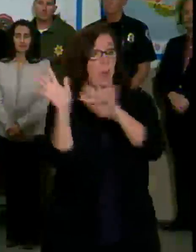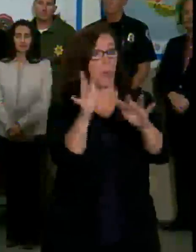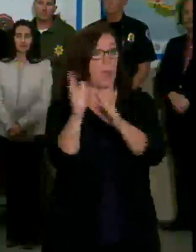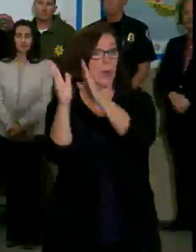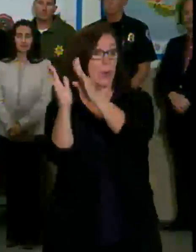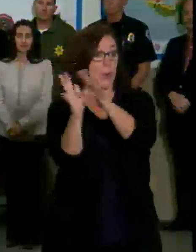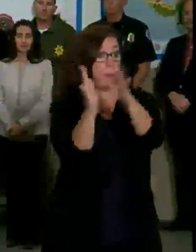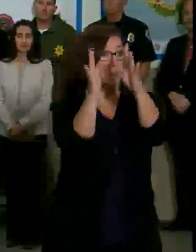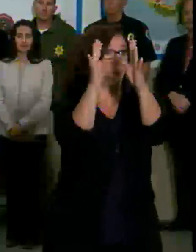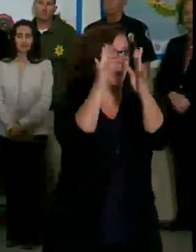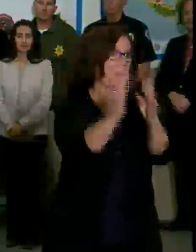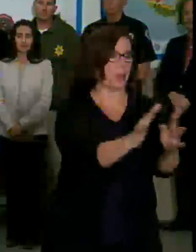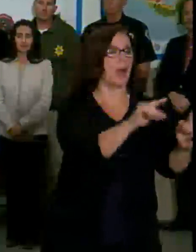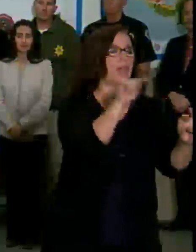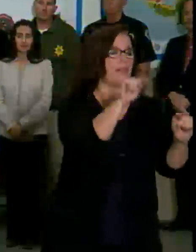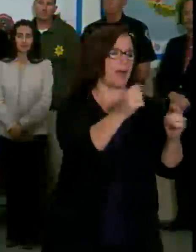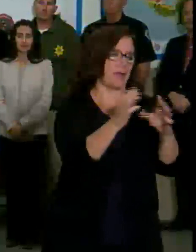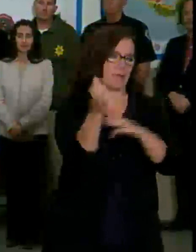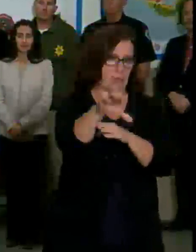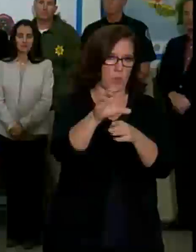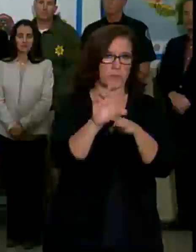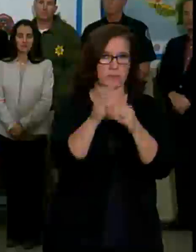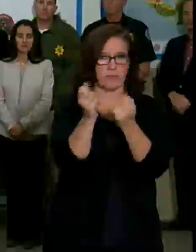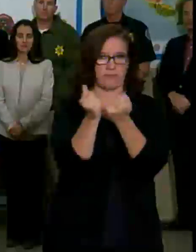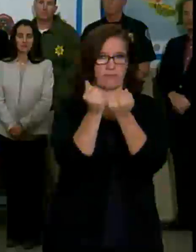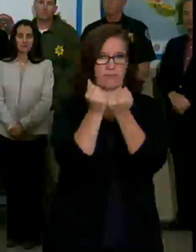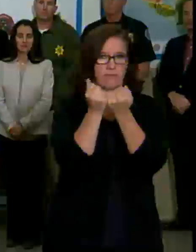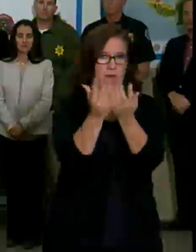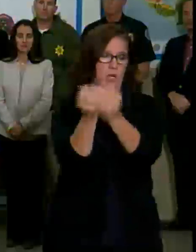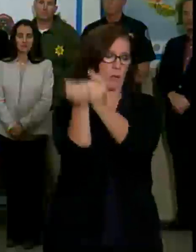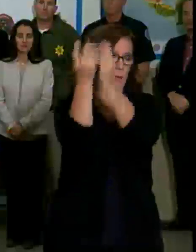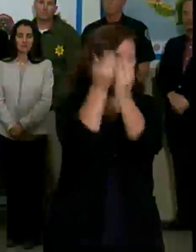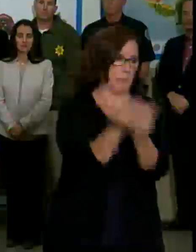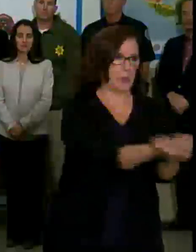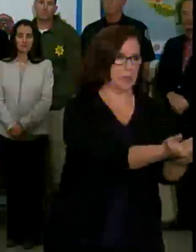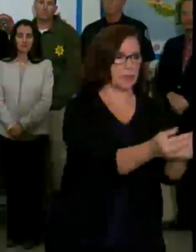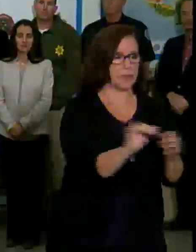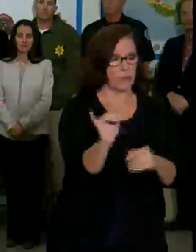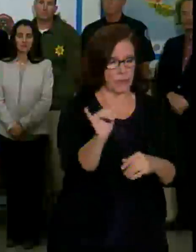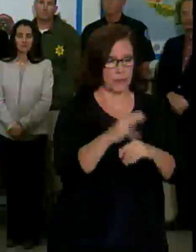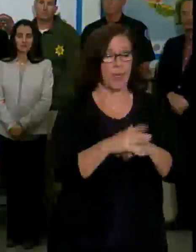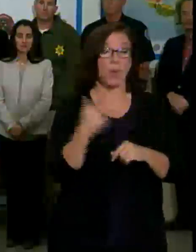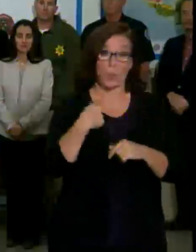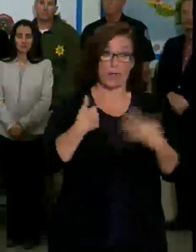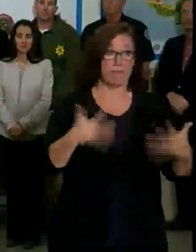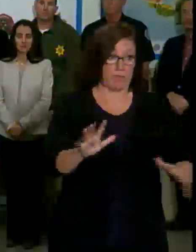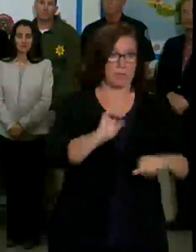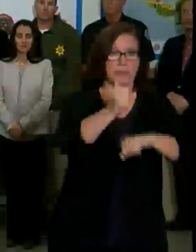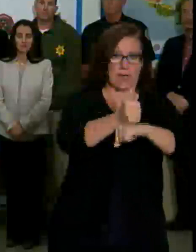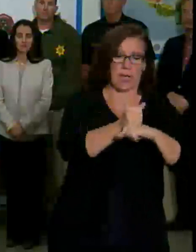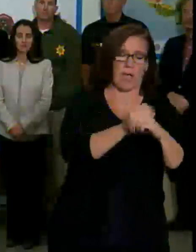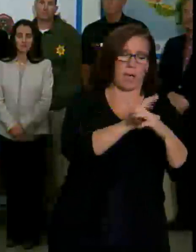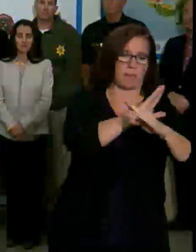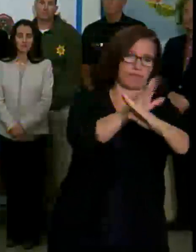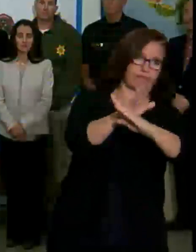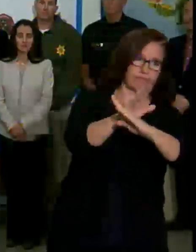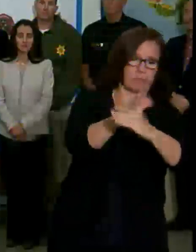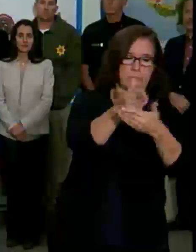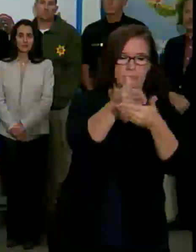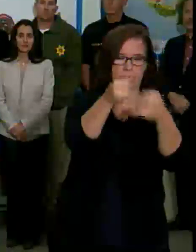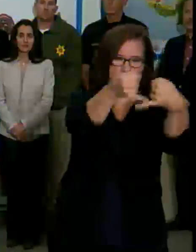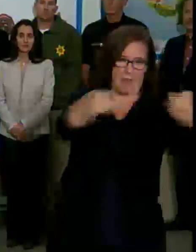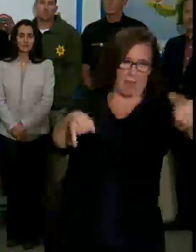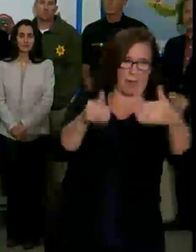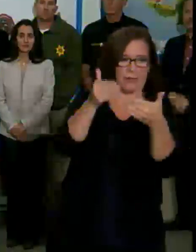fire further to the east. We have a indirect fire line constructed along Camino Cielo now. We also have